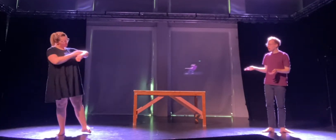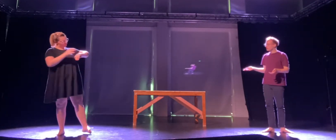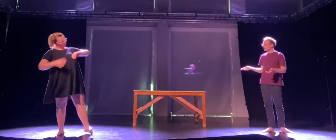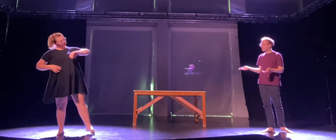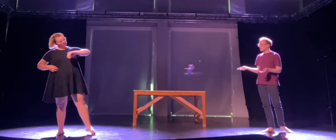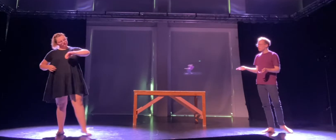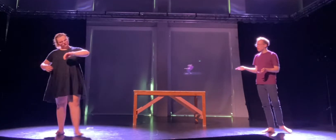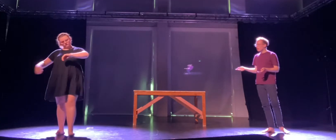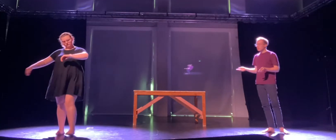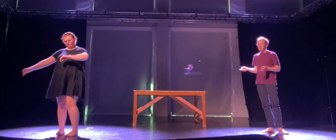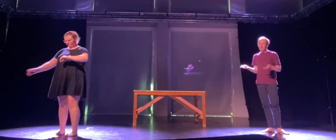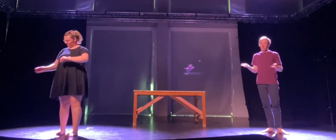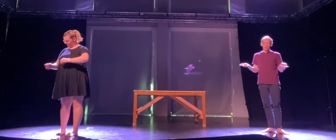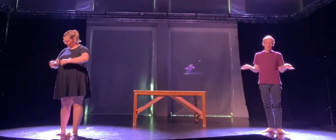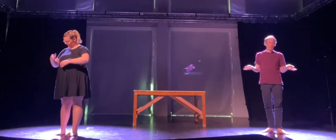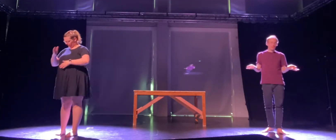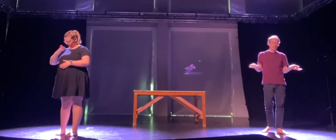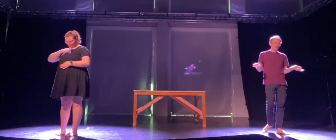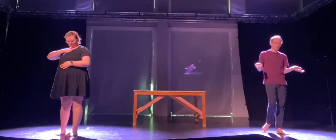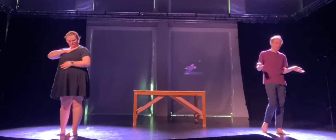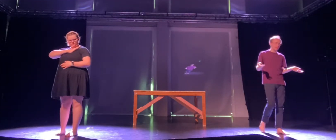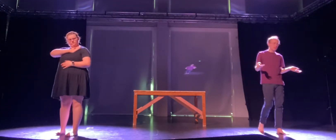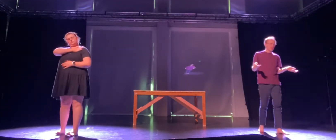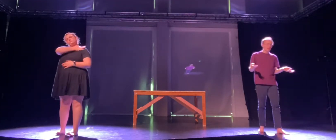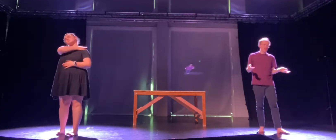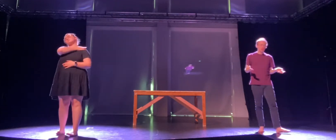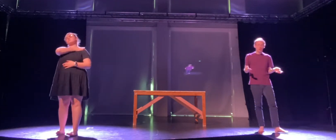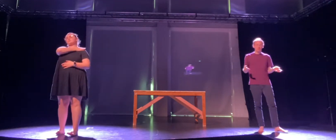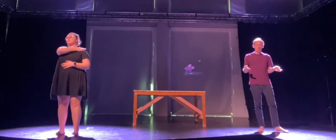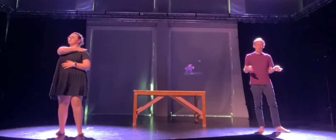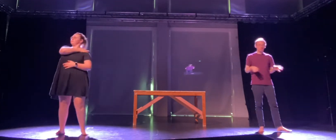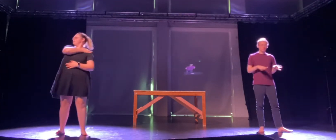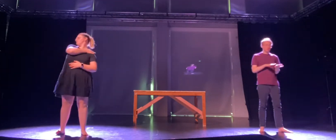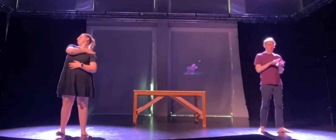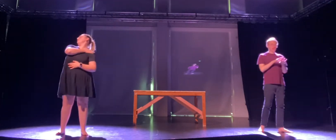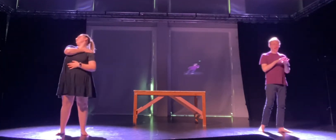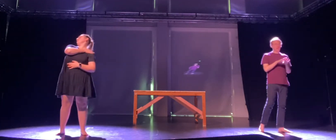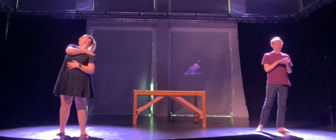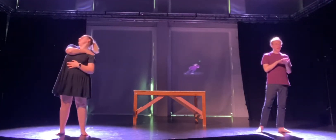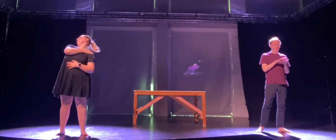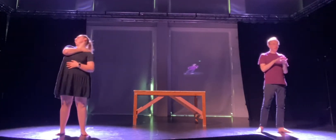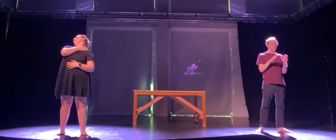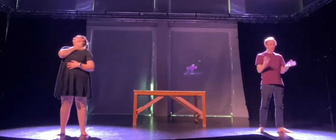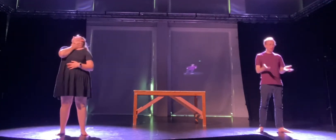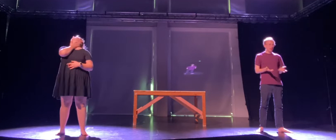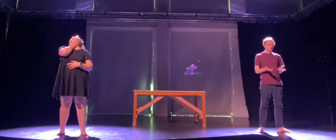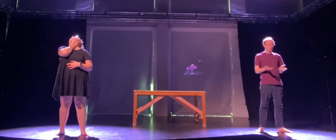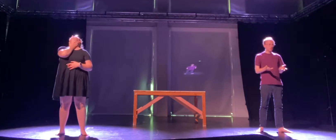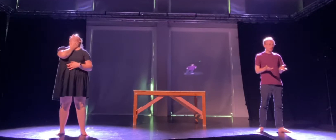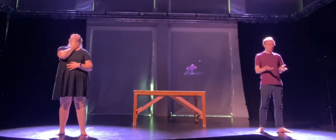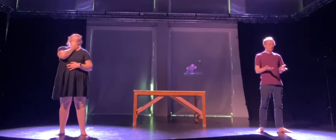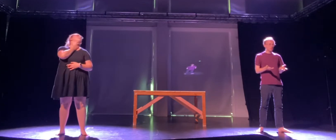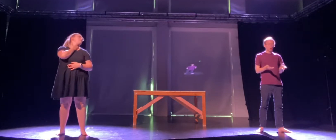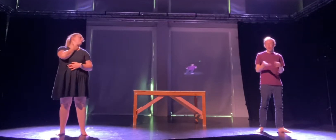matters. I mean, speaking of not believing in anything, have you heard about the Earth being completely round? Or is